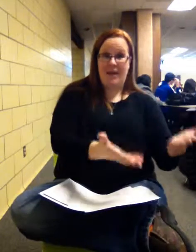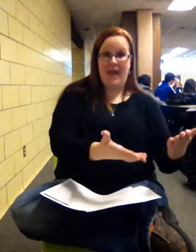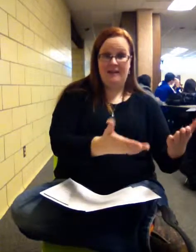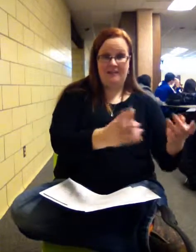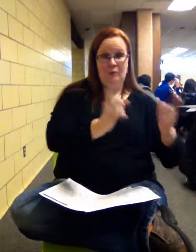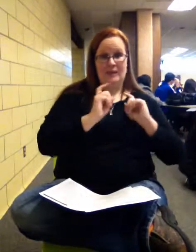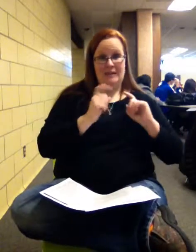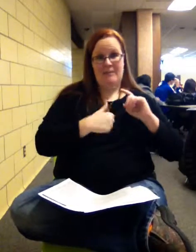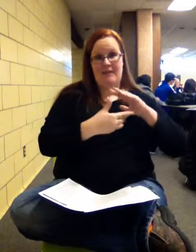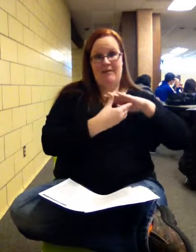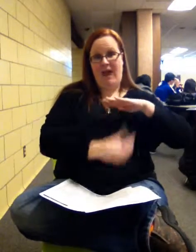copy of that RMA in advance.